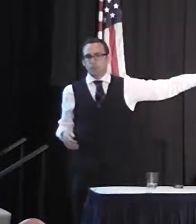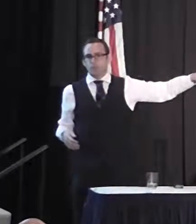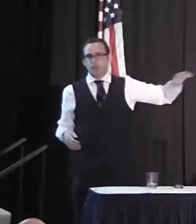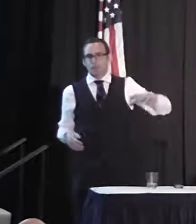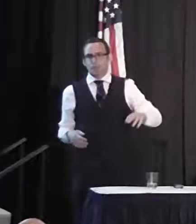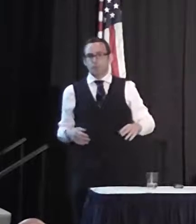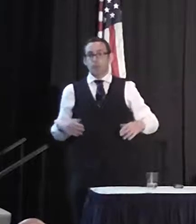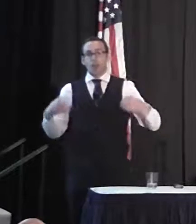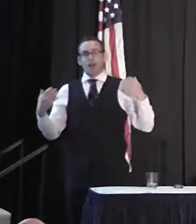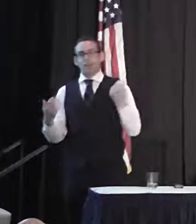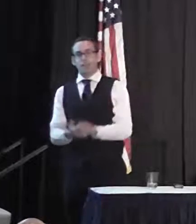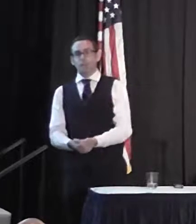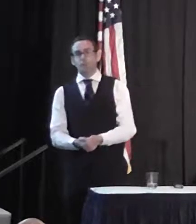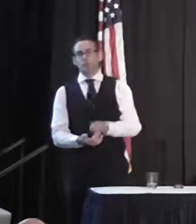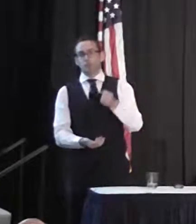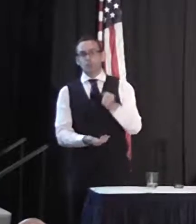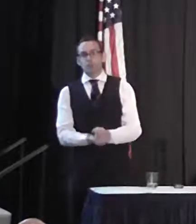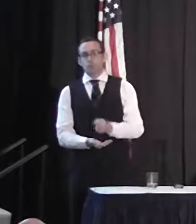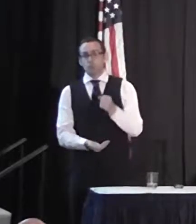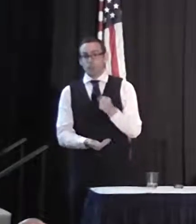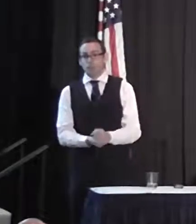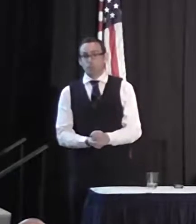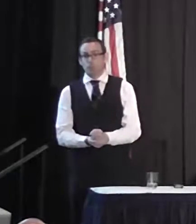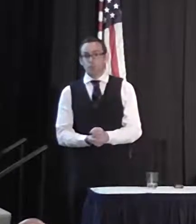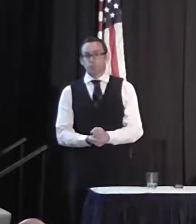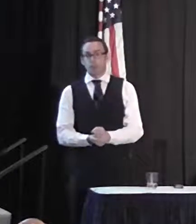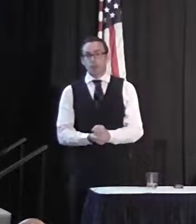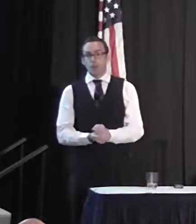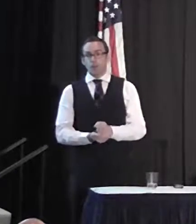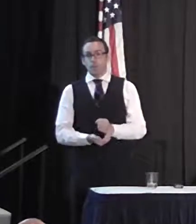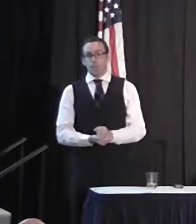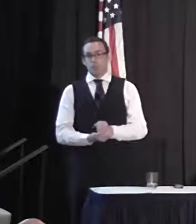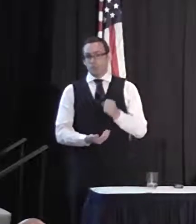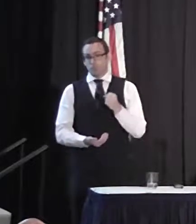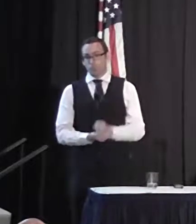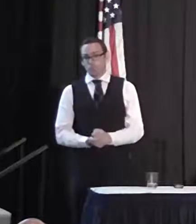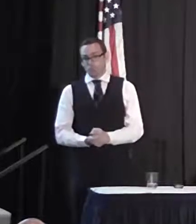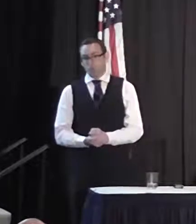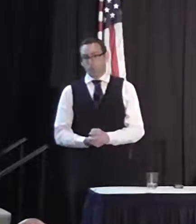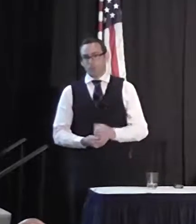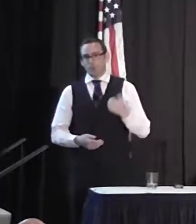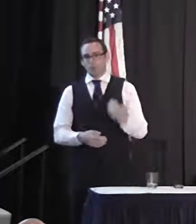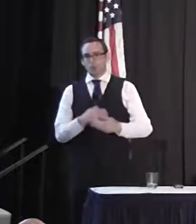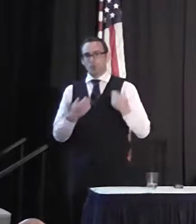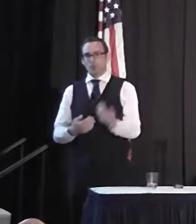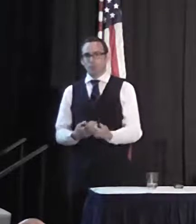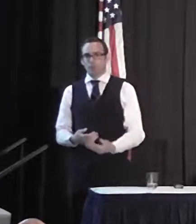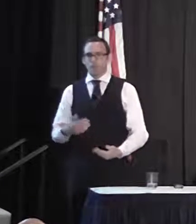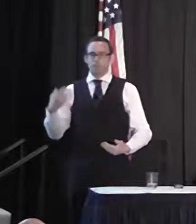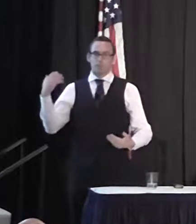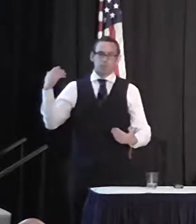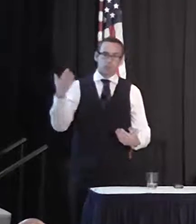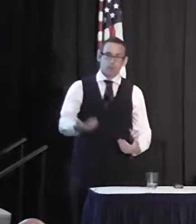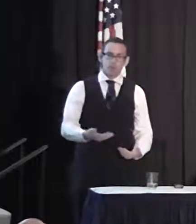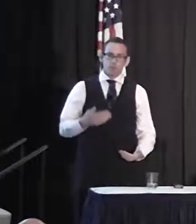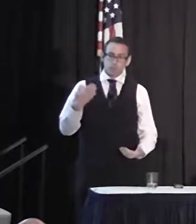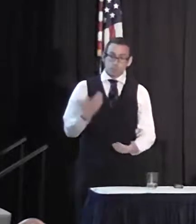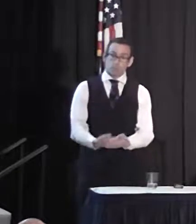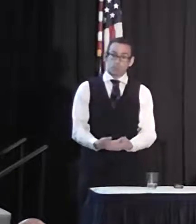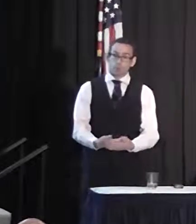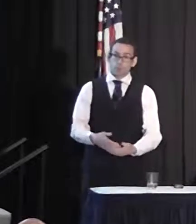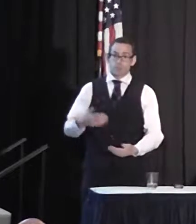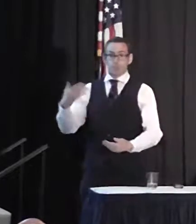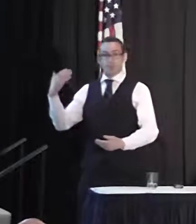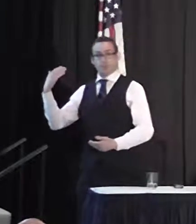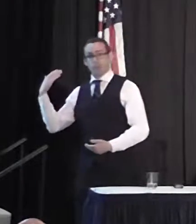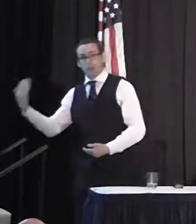not included in that, because I think if you're going to choose to do an export terminal now in the US, you wouldn't do it. It would already be underway. You've already done the